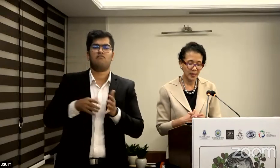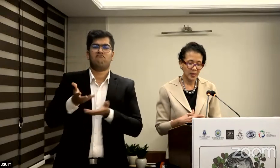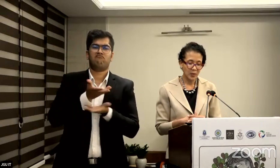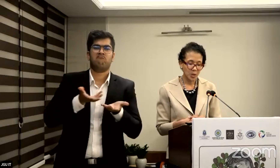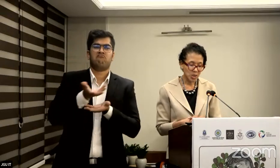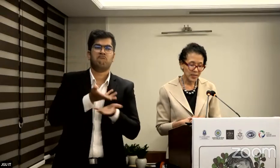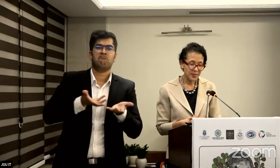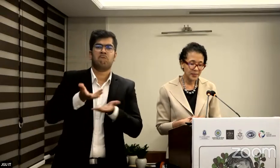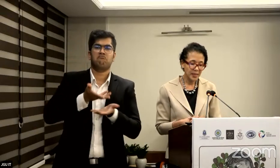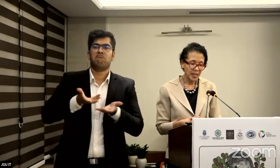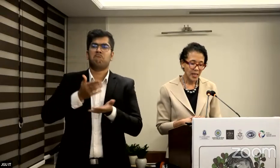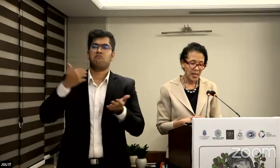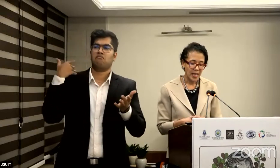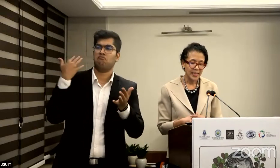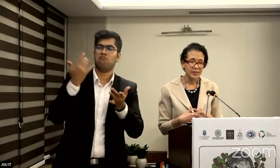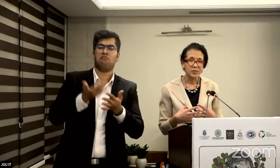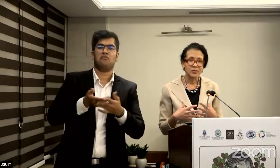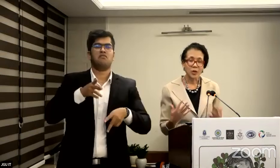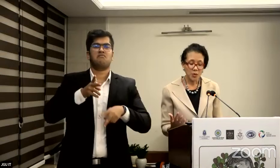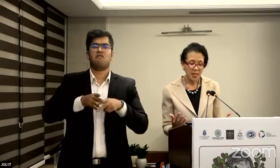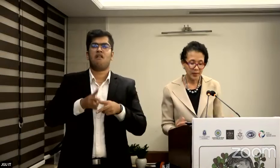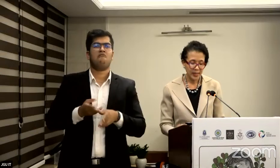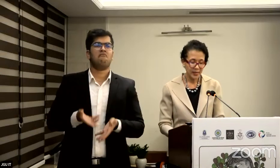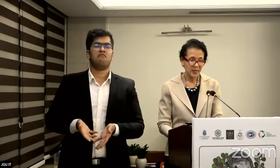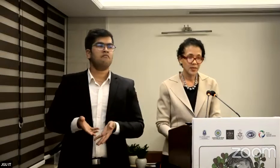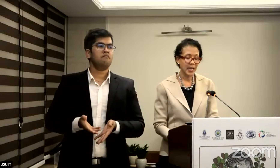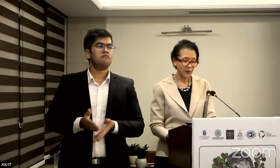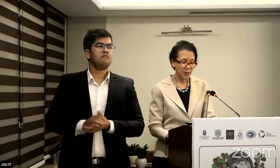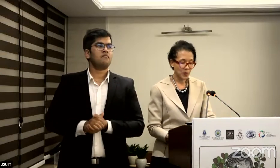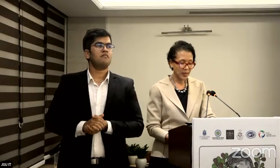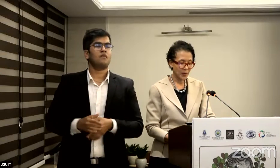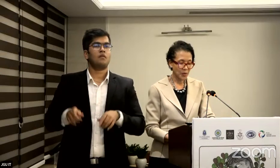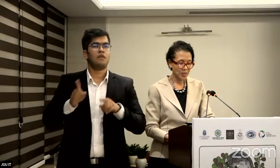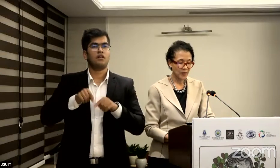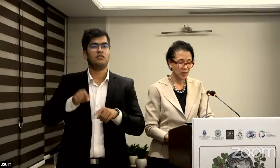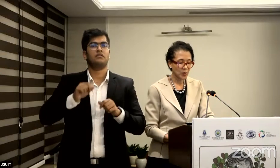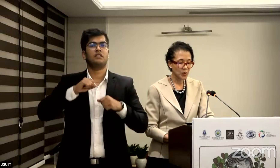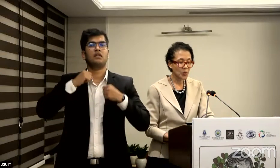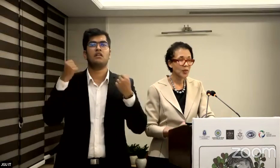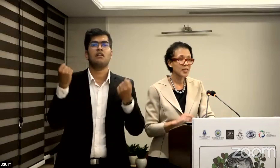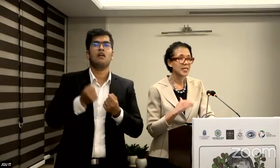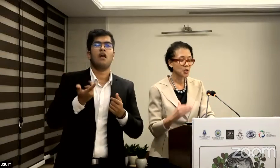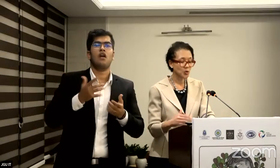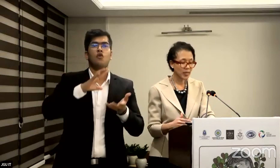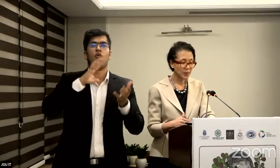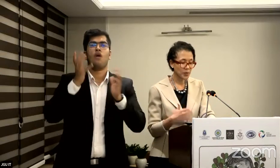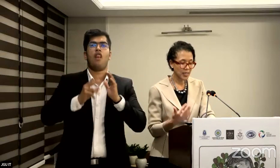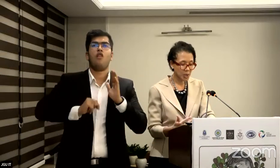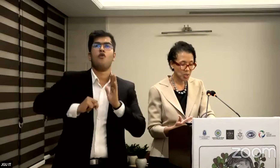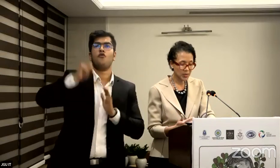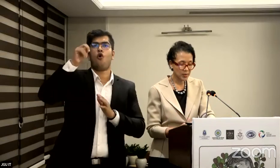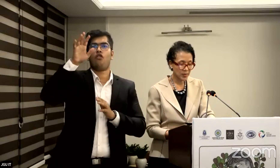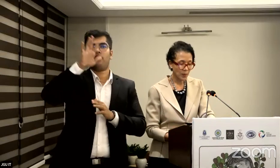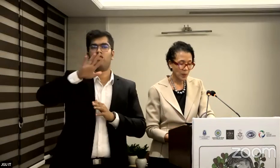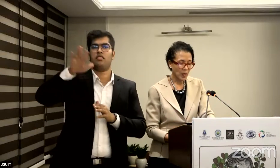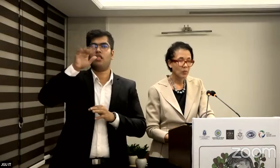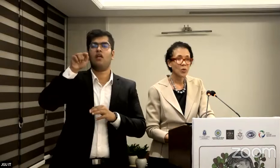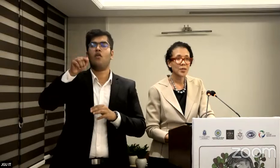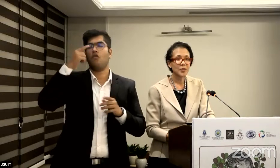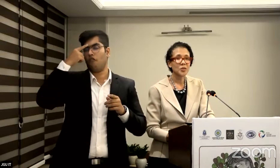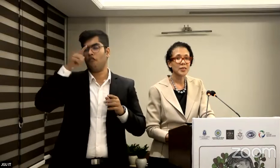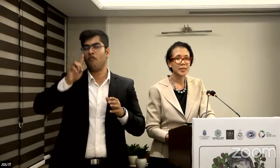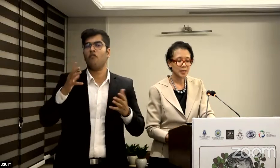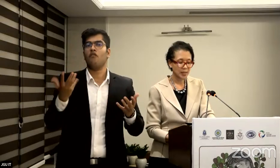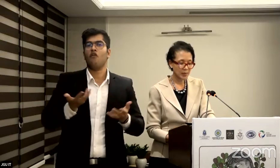trade regime. And in those areas, the efforts by countries of the global north to integrate protections